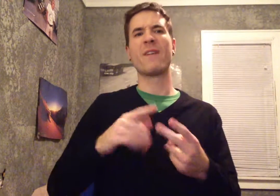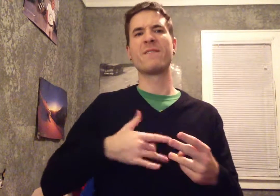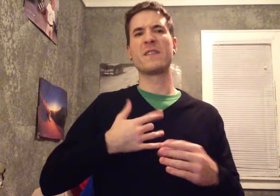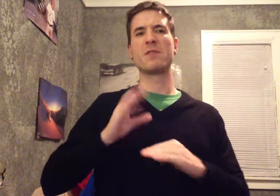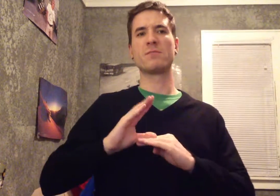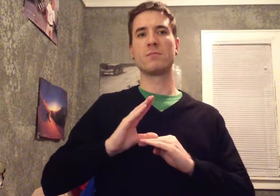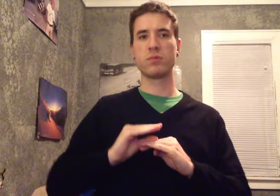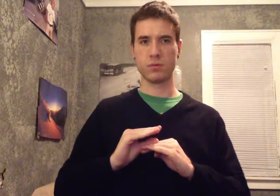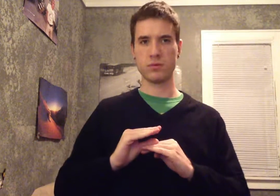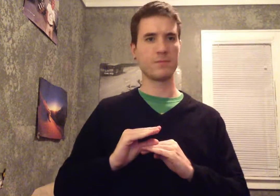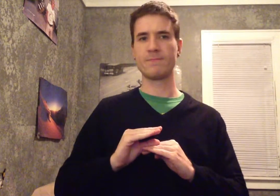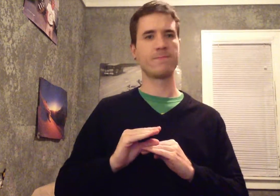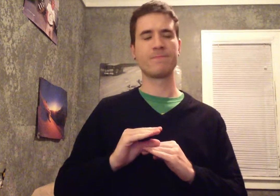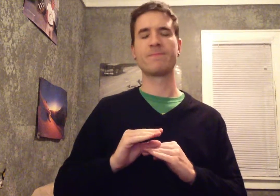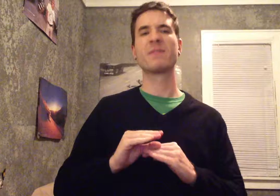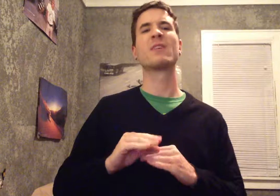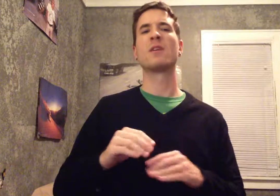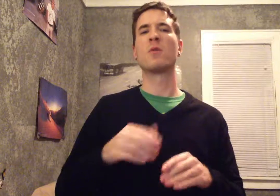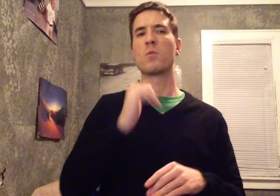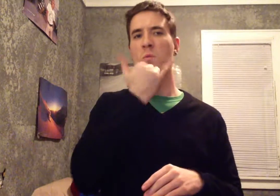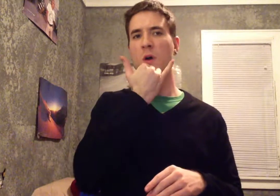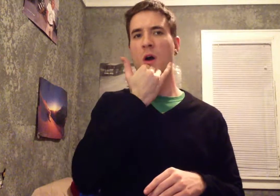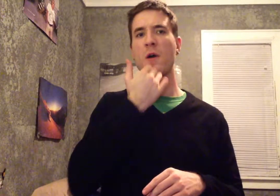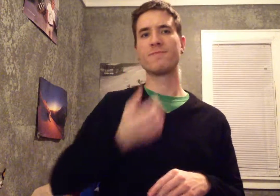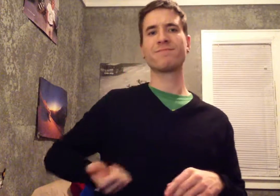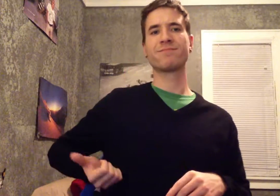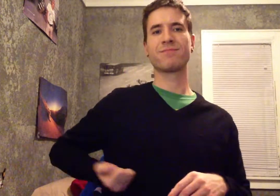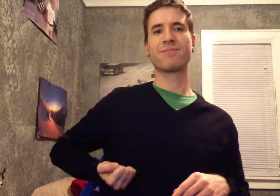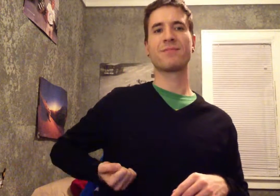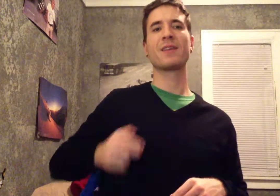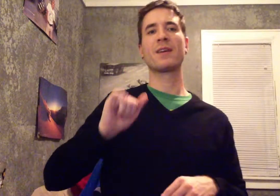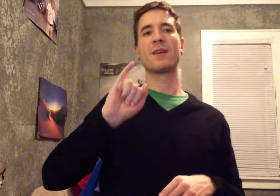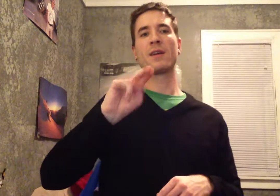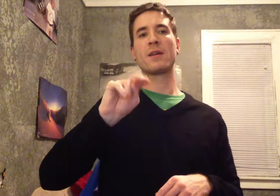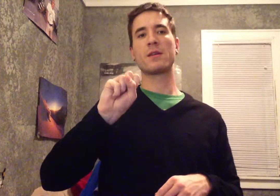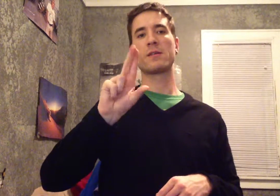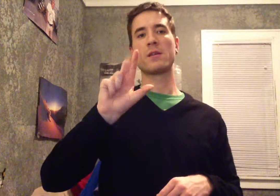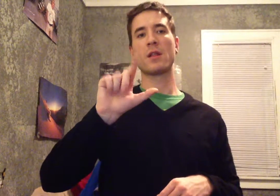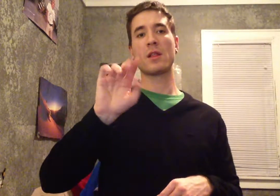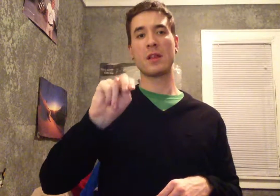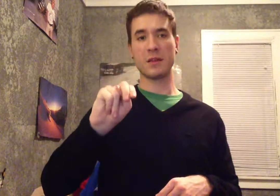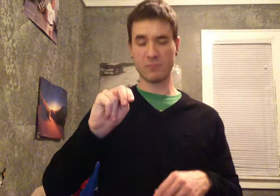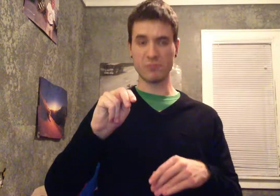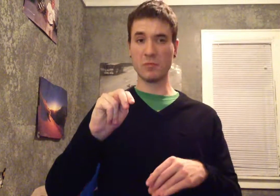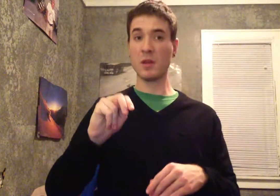brings excellent control. Insulin can be injected. It can also be inhaled through the mouth at